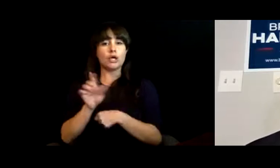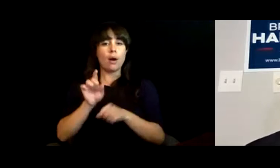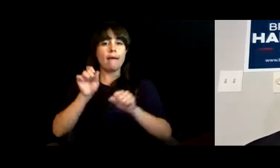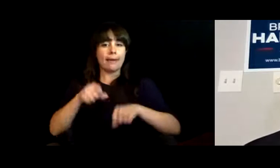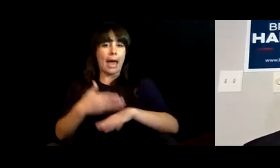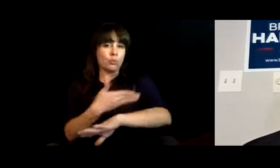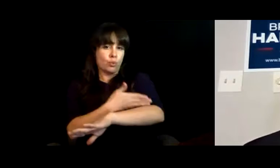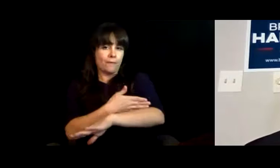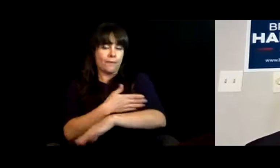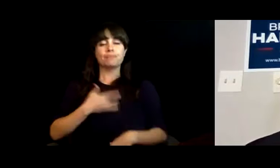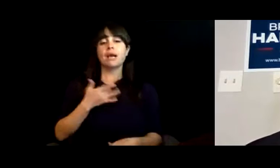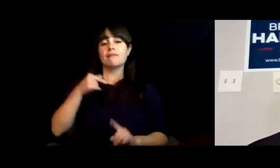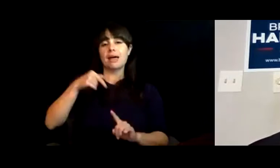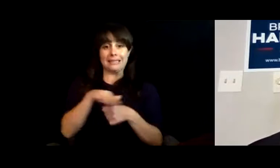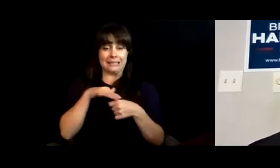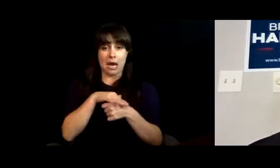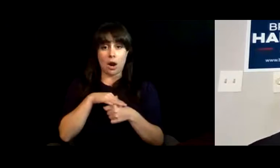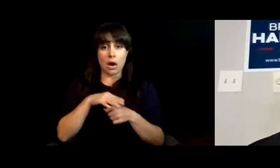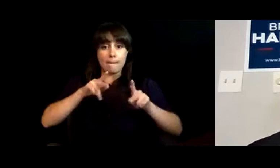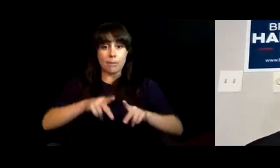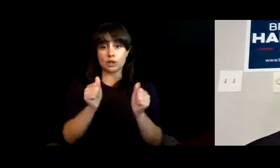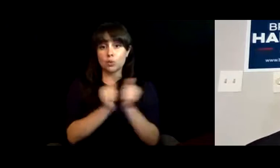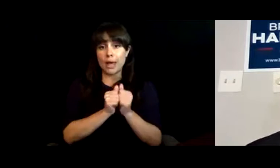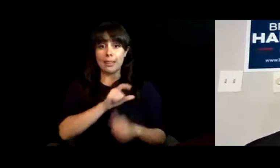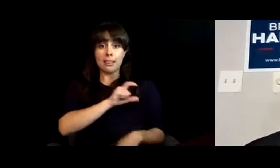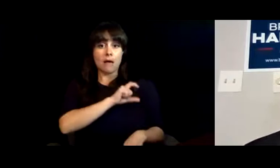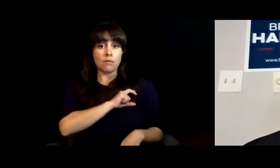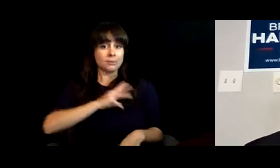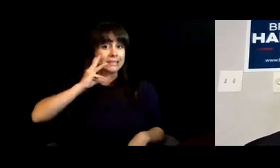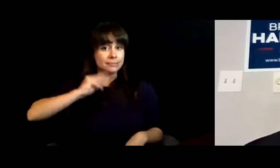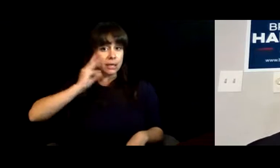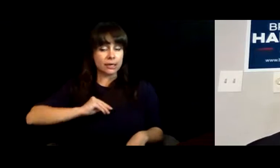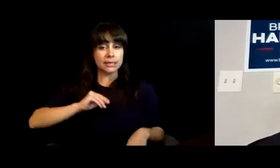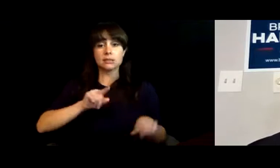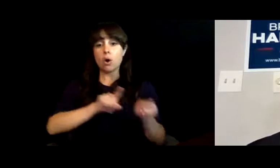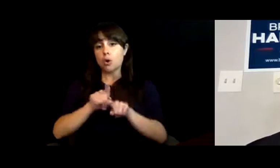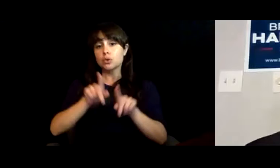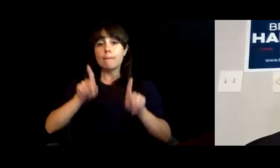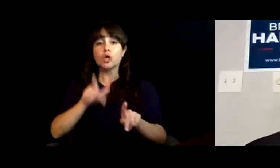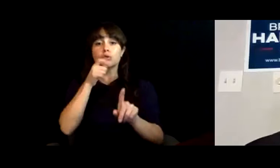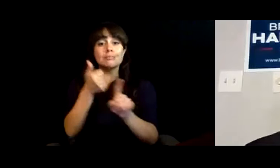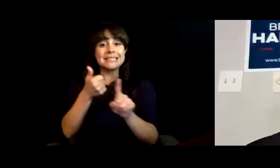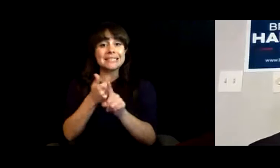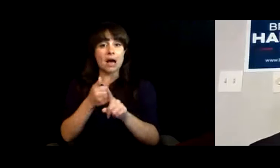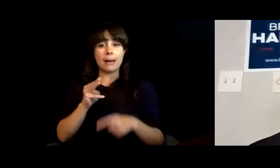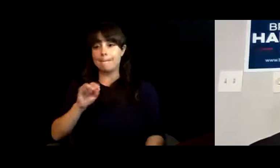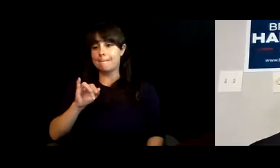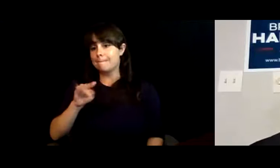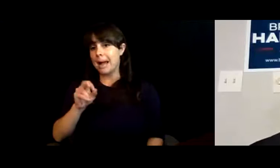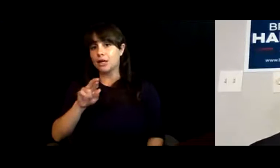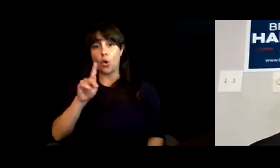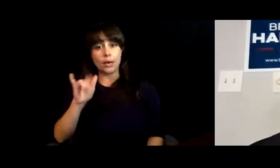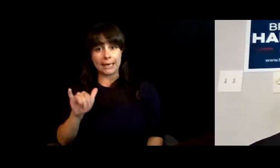this is an area where someone who has law enforcement experience, also someone who is a minority, and I do not have a